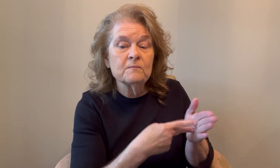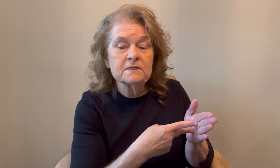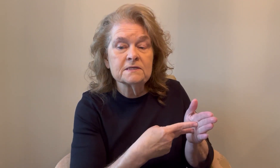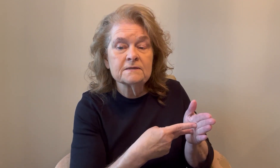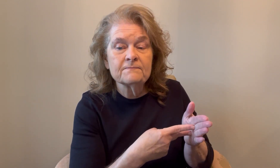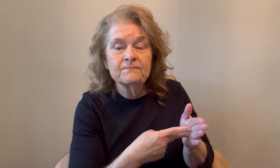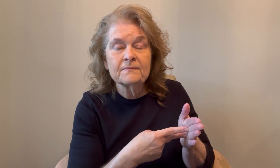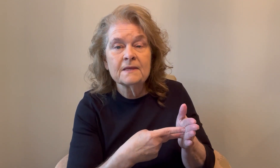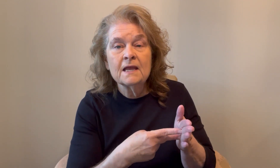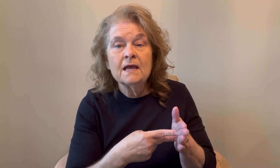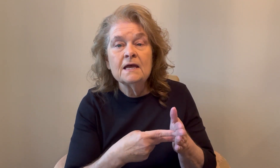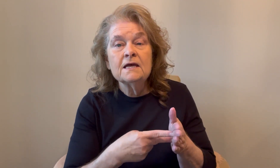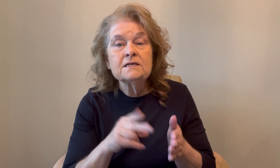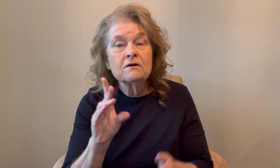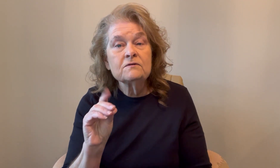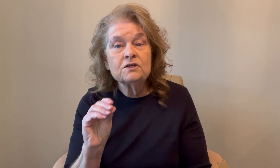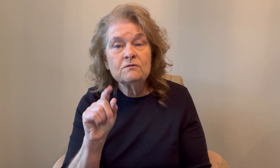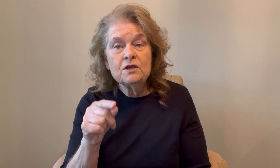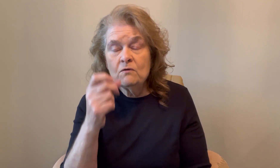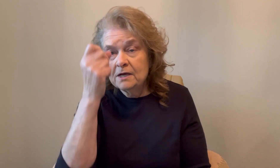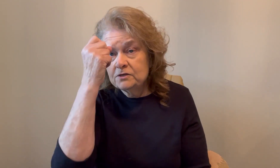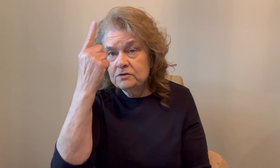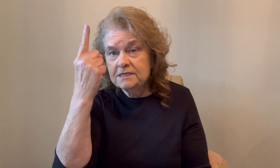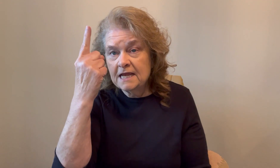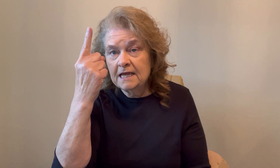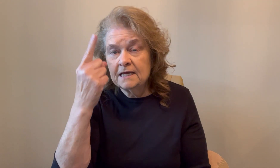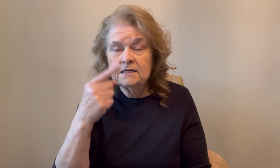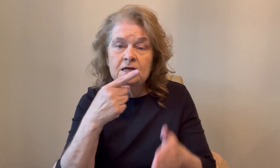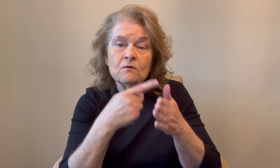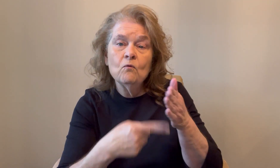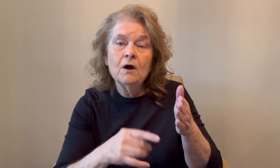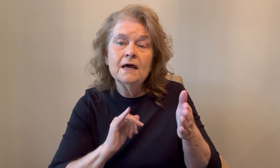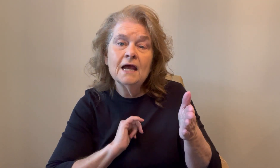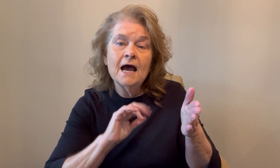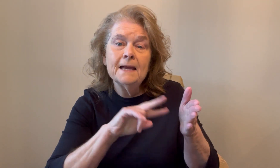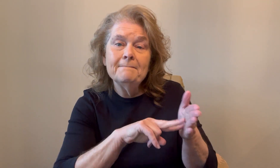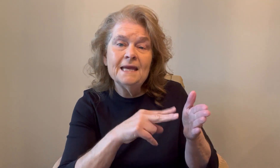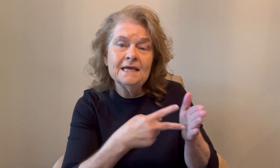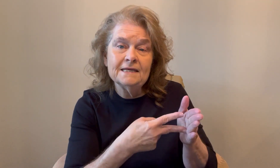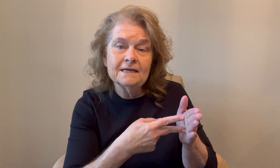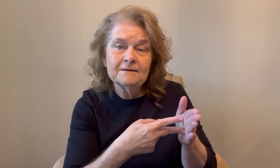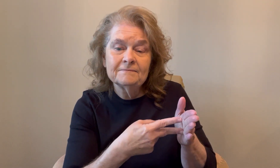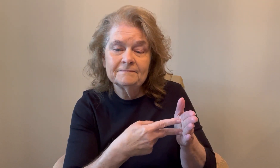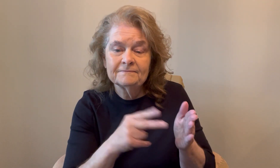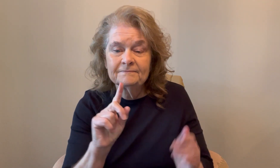purpose. So do you understand what I mean?